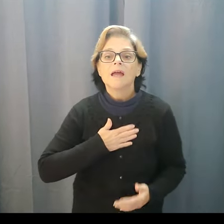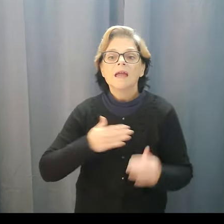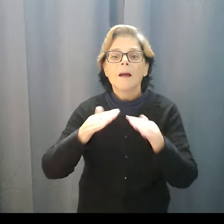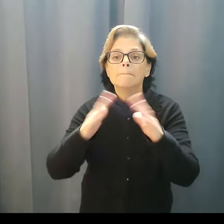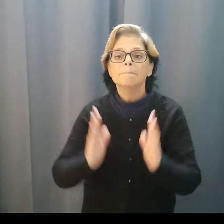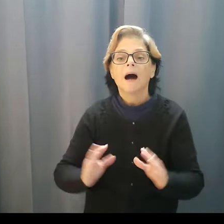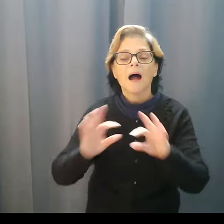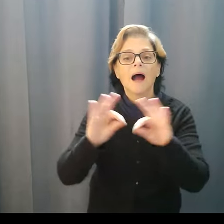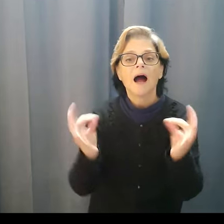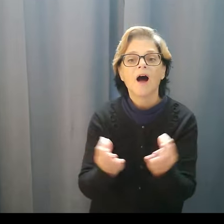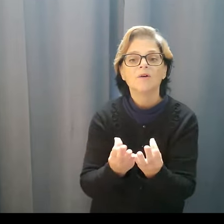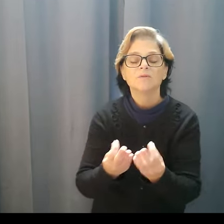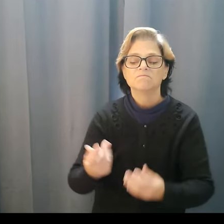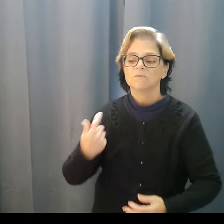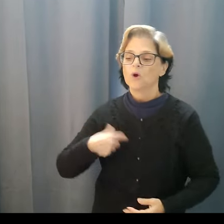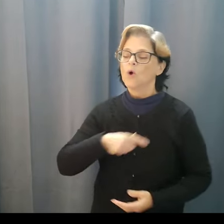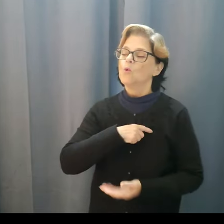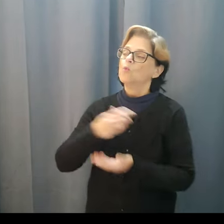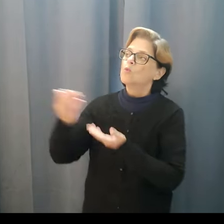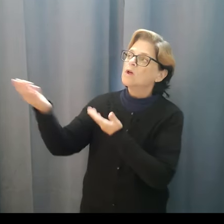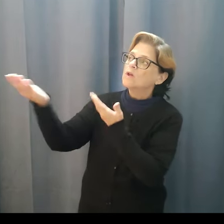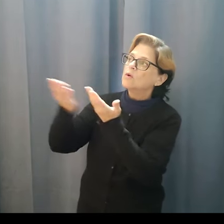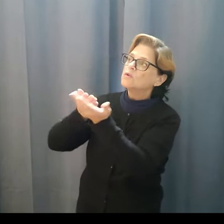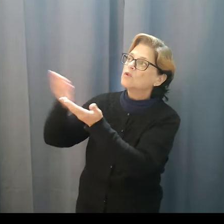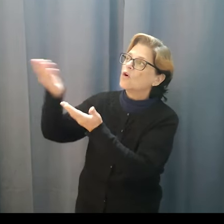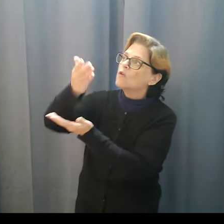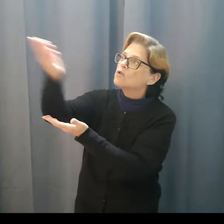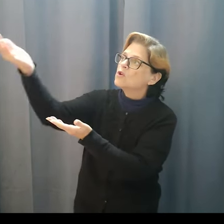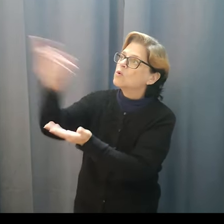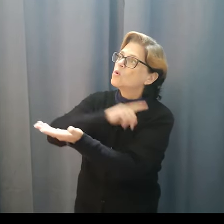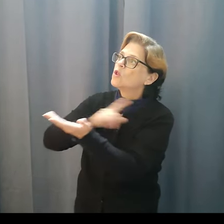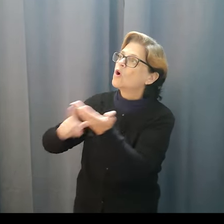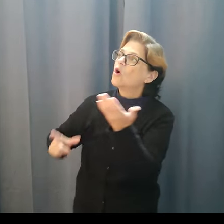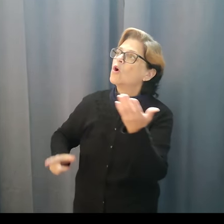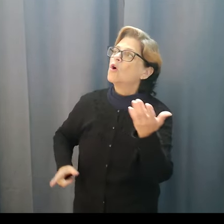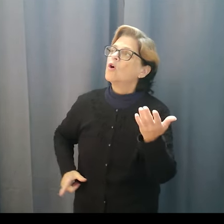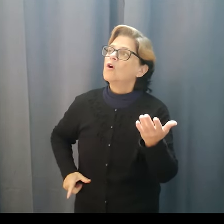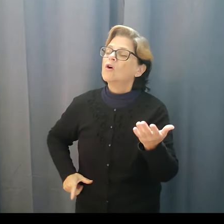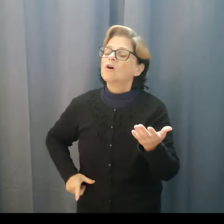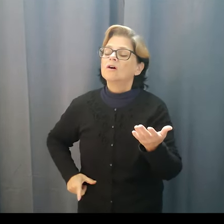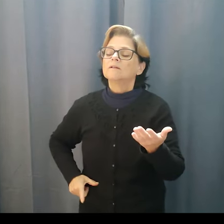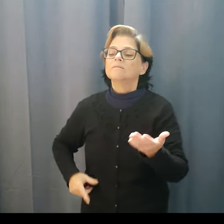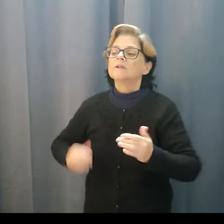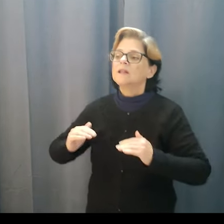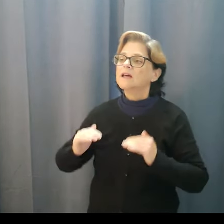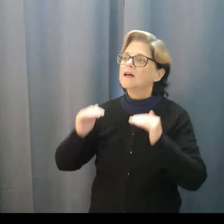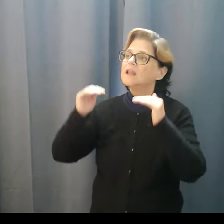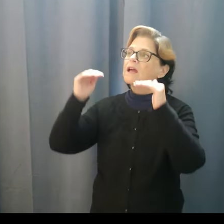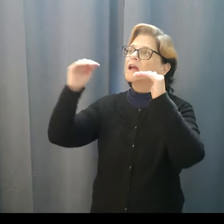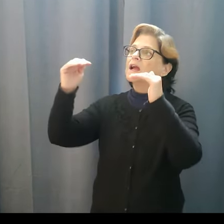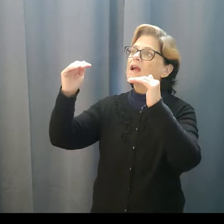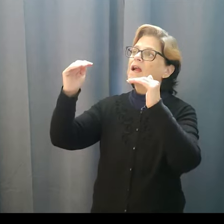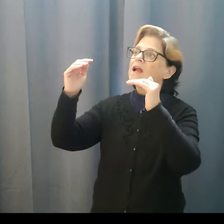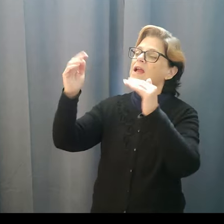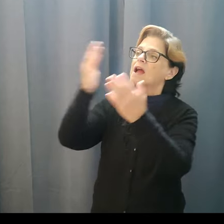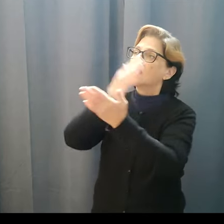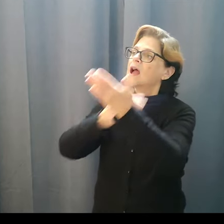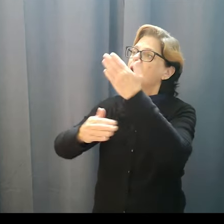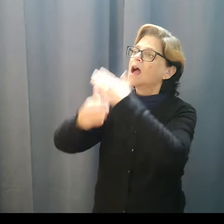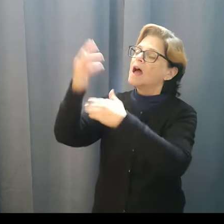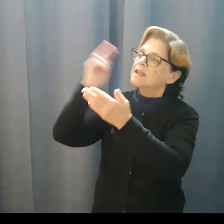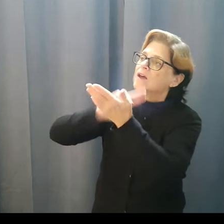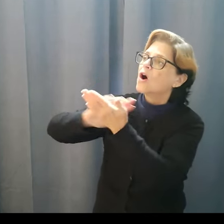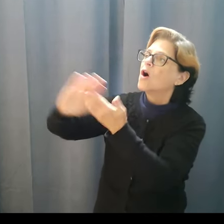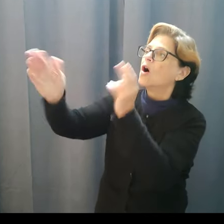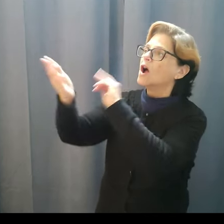For me and my house, we will serve you, Lord, lifting